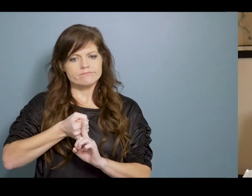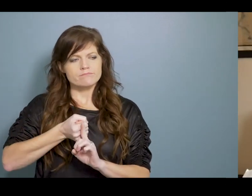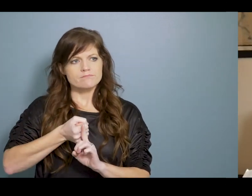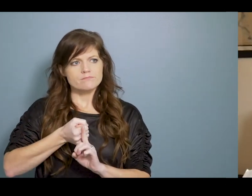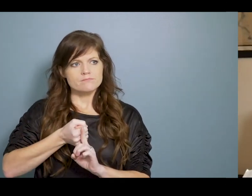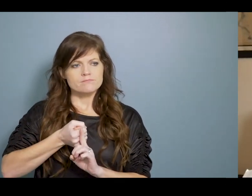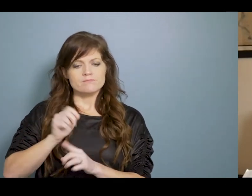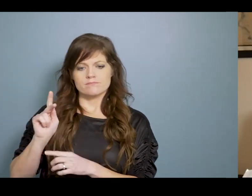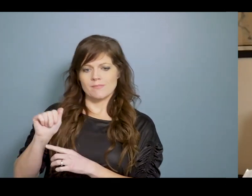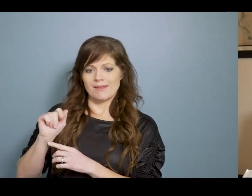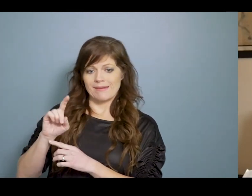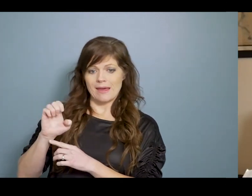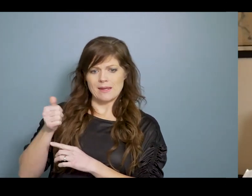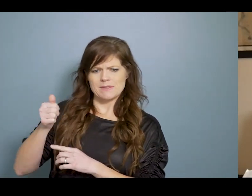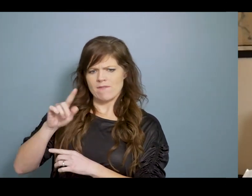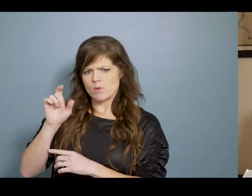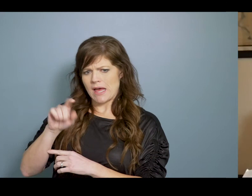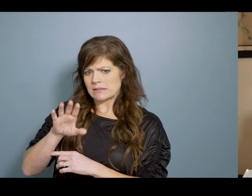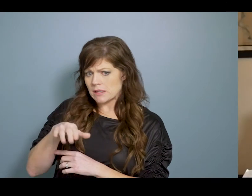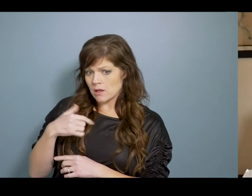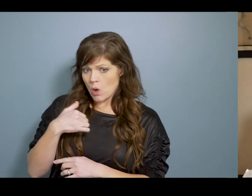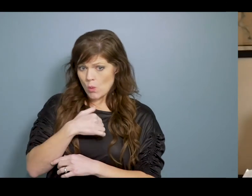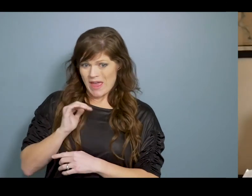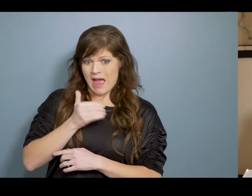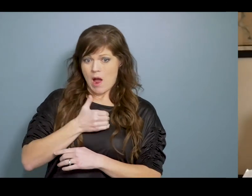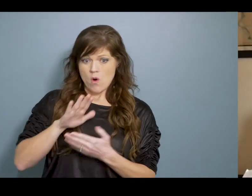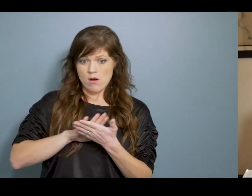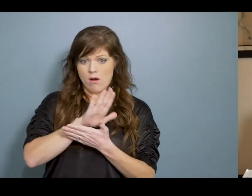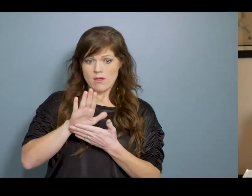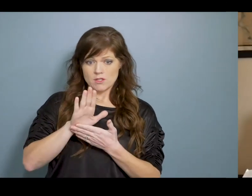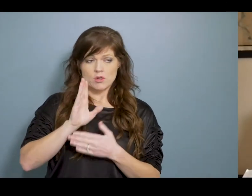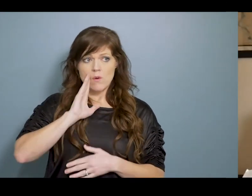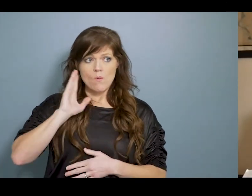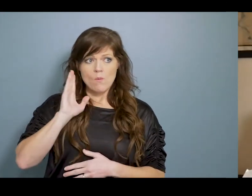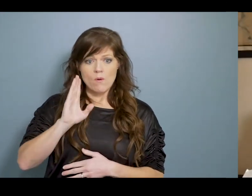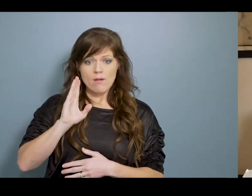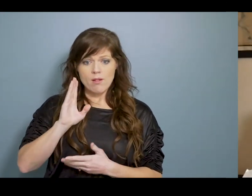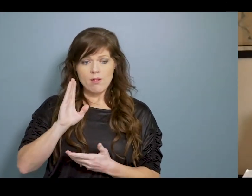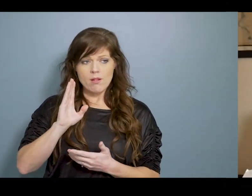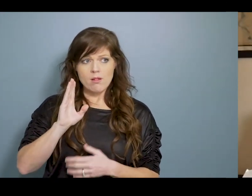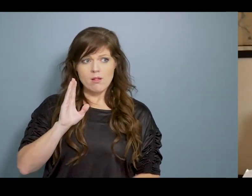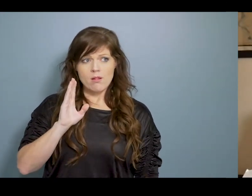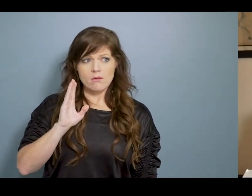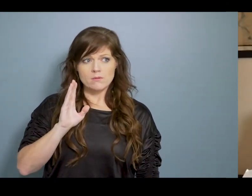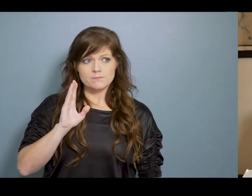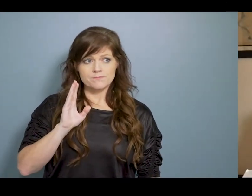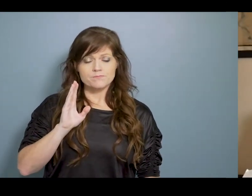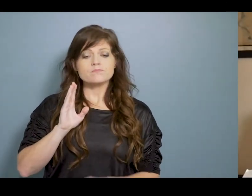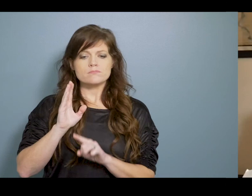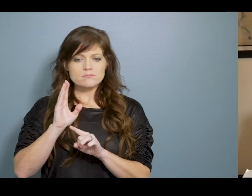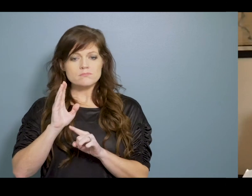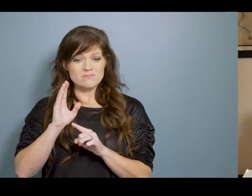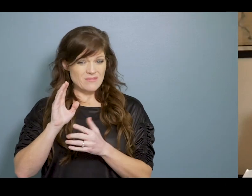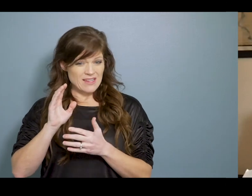But Kay had a question about whether or not we as a college will ask any of you to report if you have received